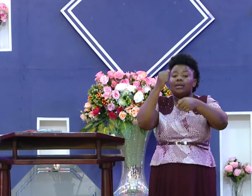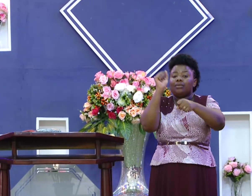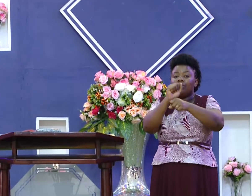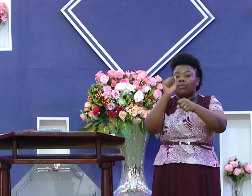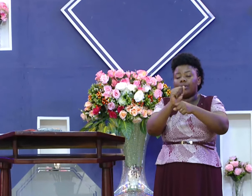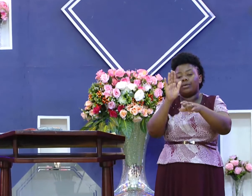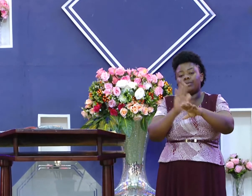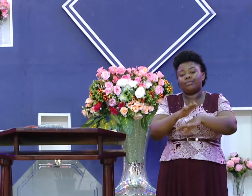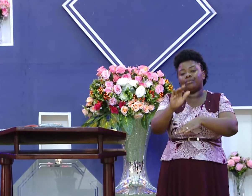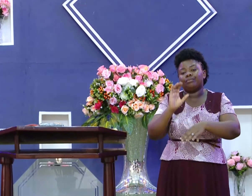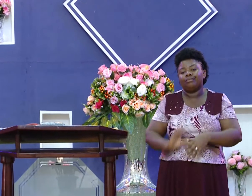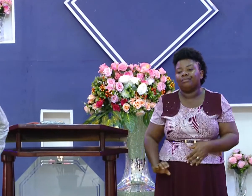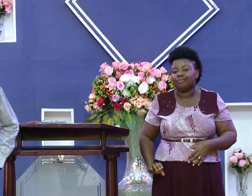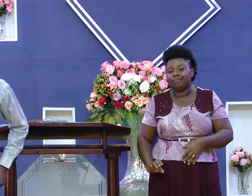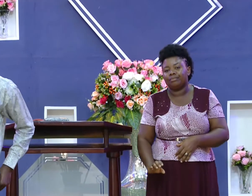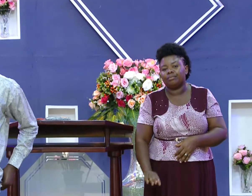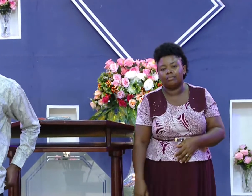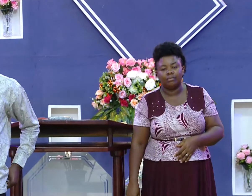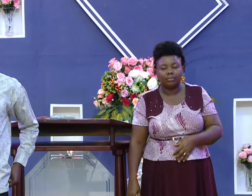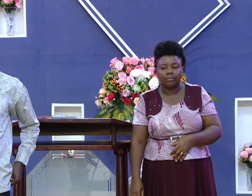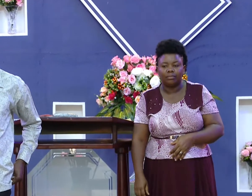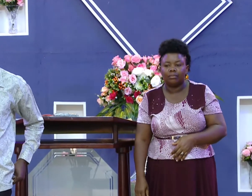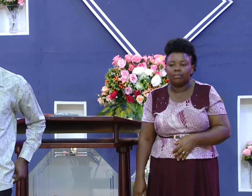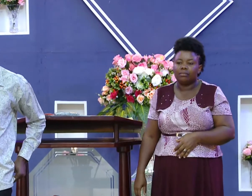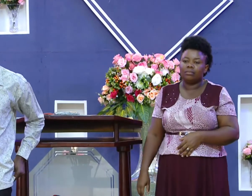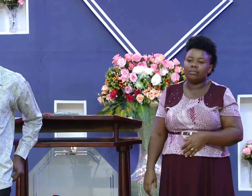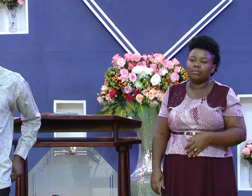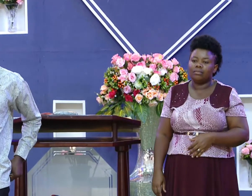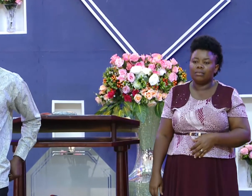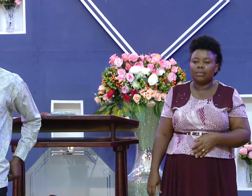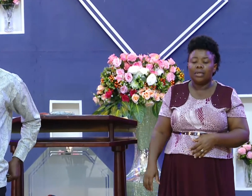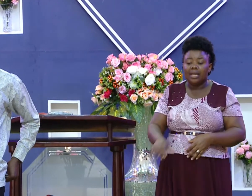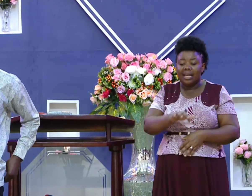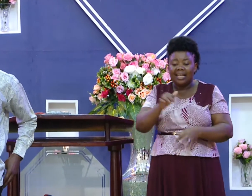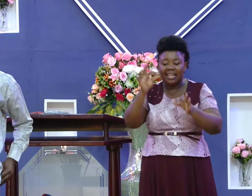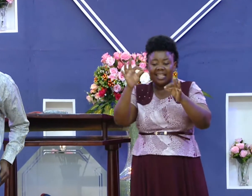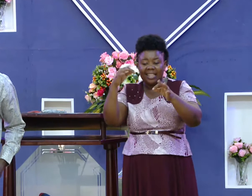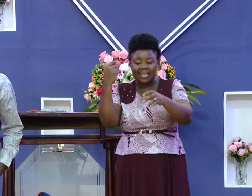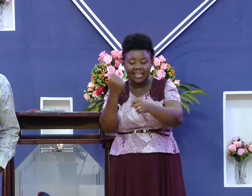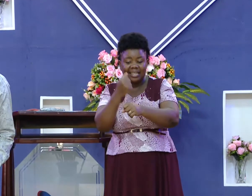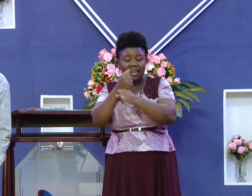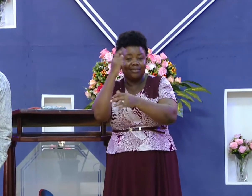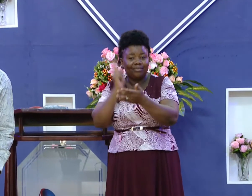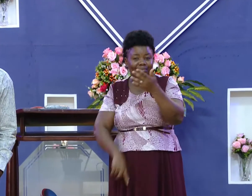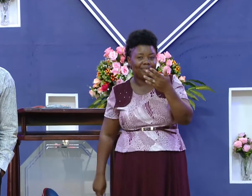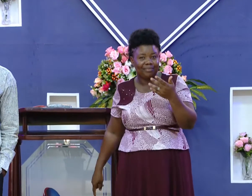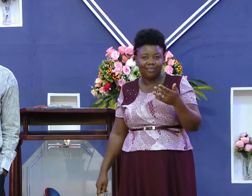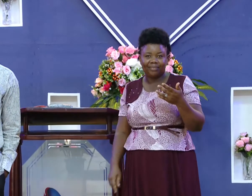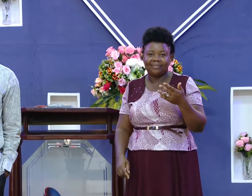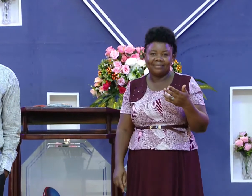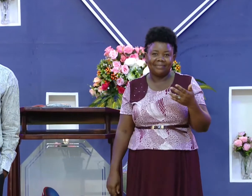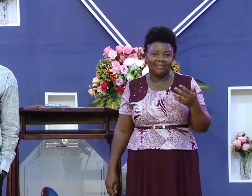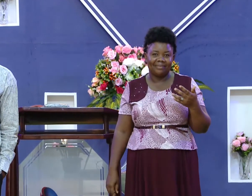The Lord will position you to people who will tame your character. Hearken to another thing that my wife put